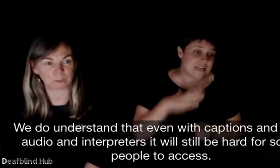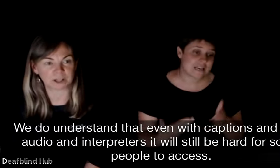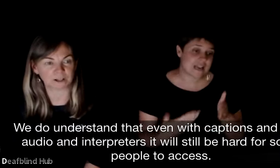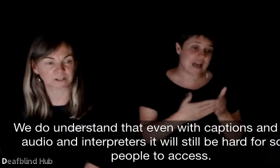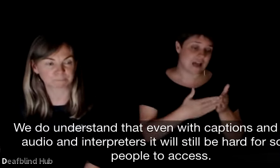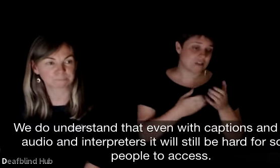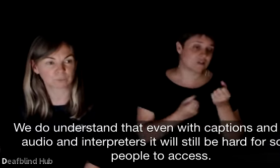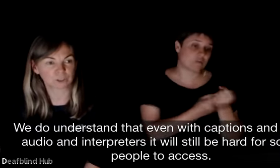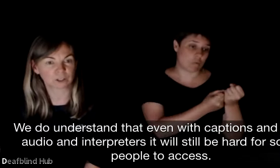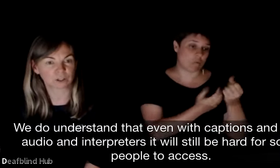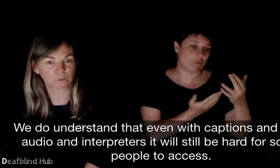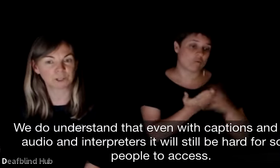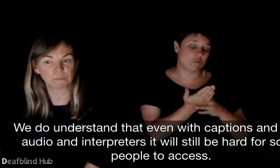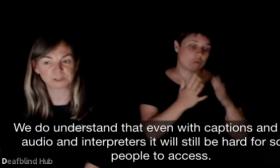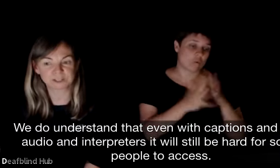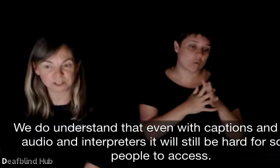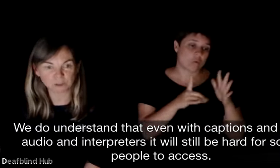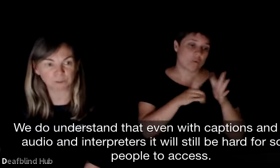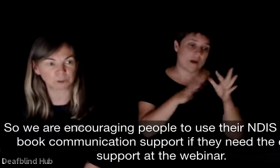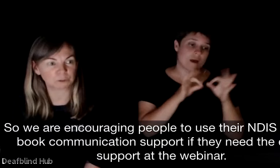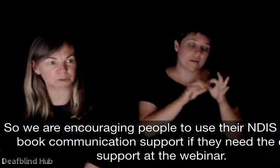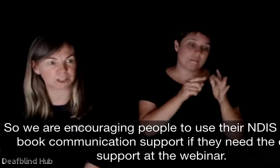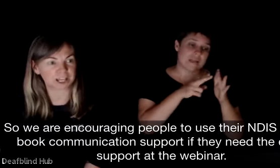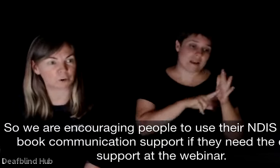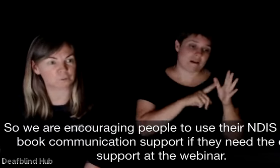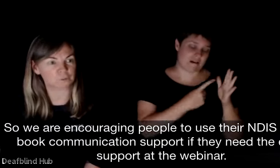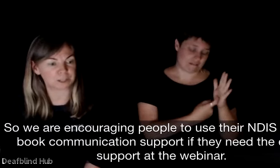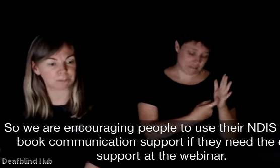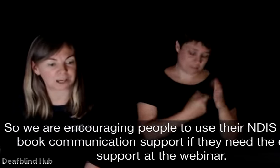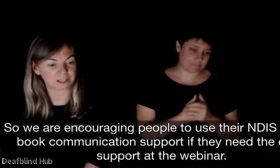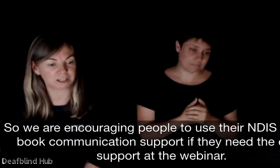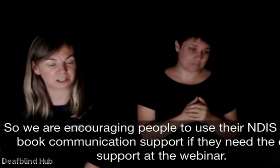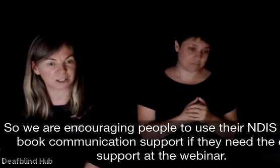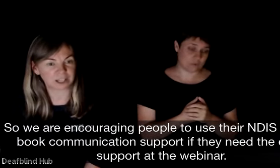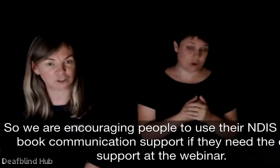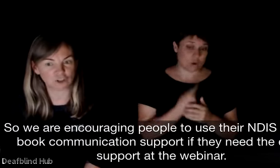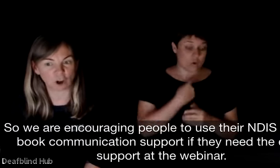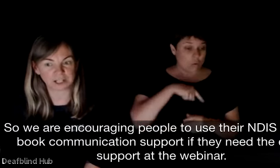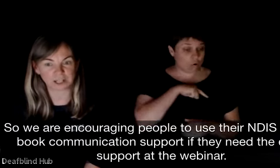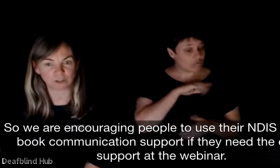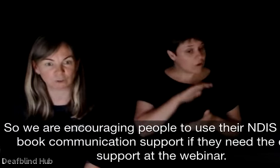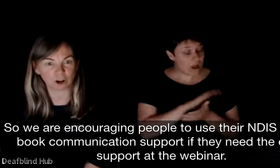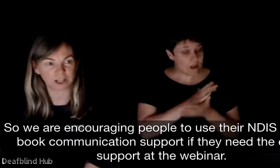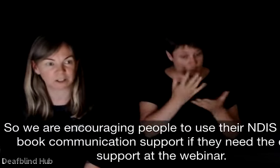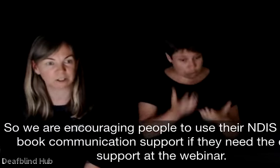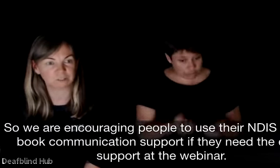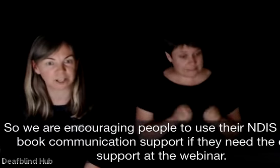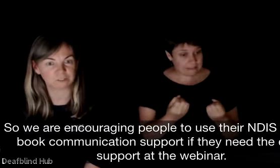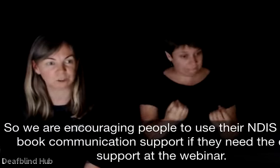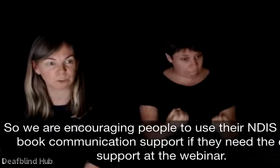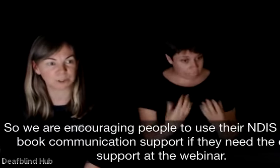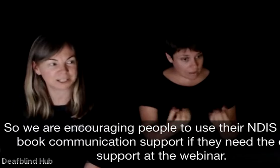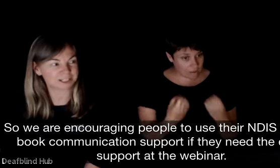the webinar. We still will take on feedback and try to get it right